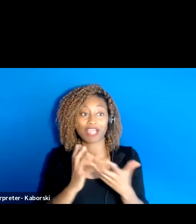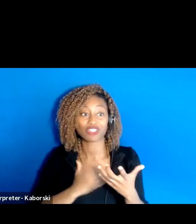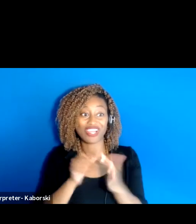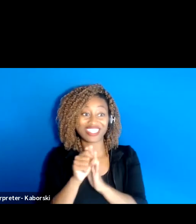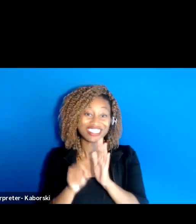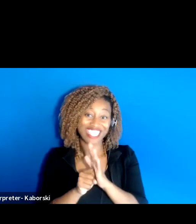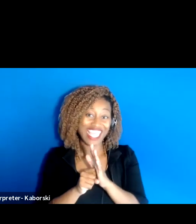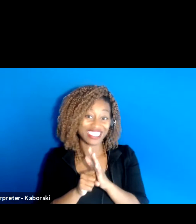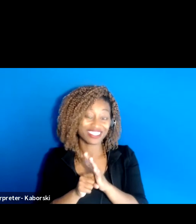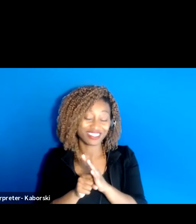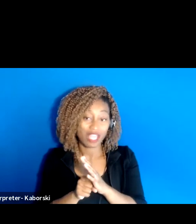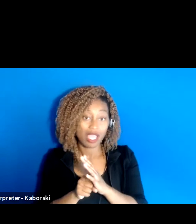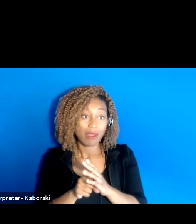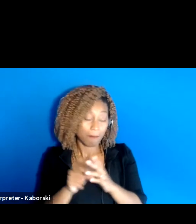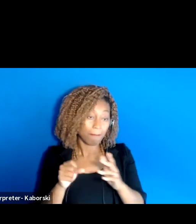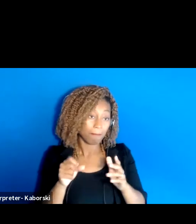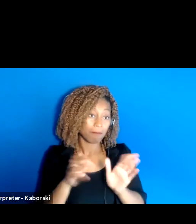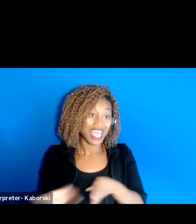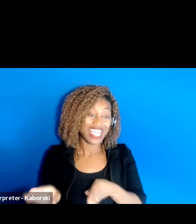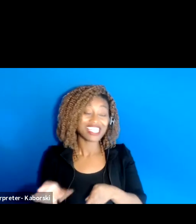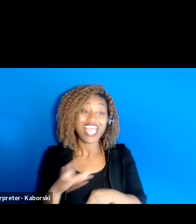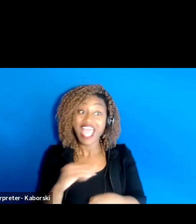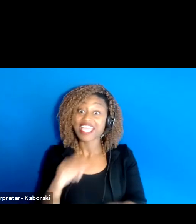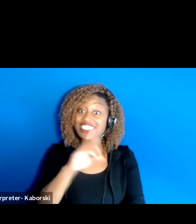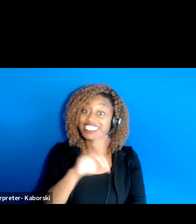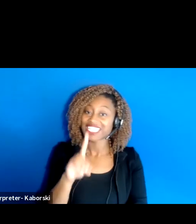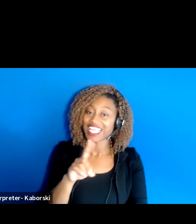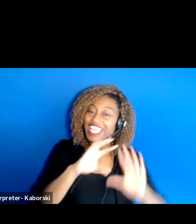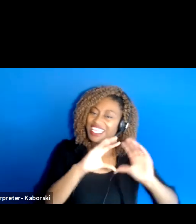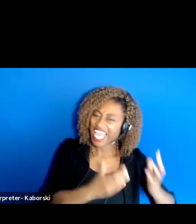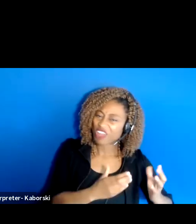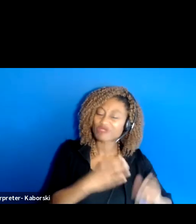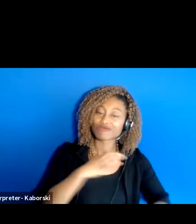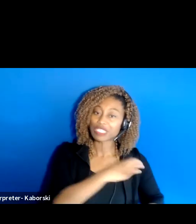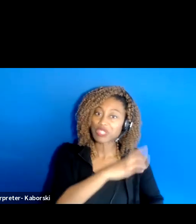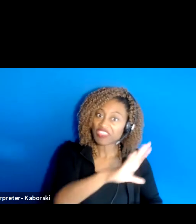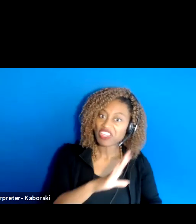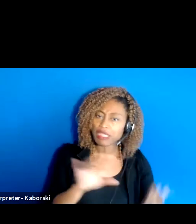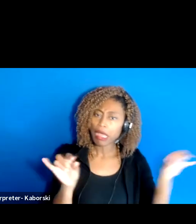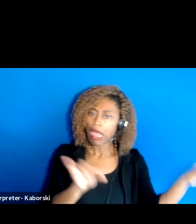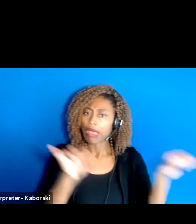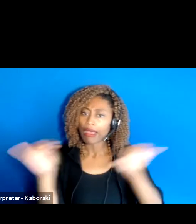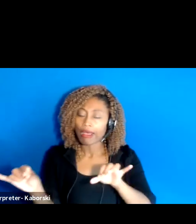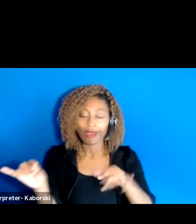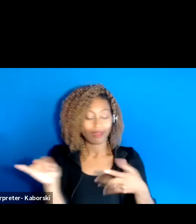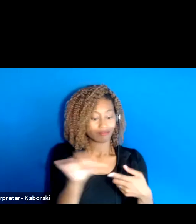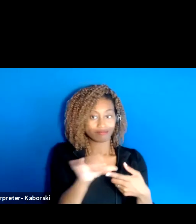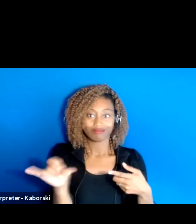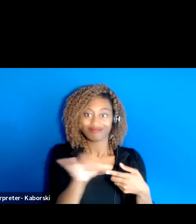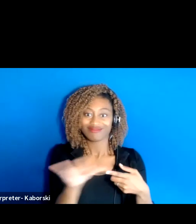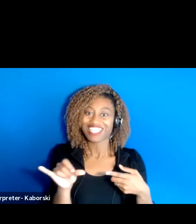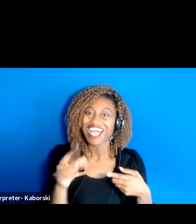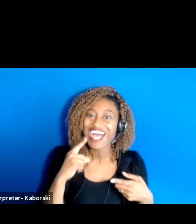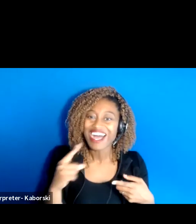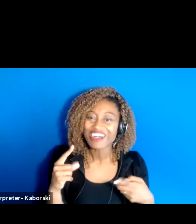plan, but also in the DD Council's state plan. They had identified transportation as one of their priorities as well.